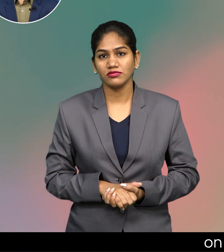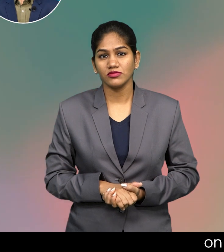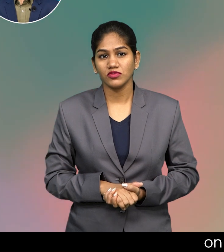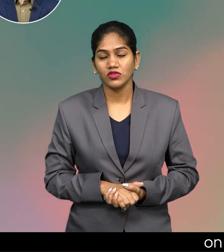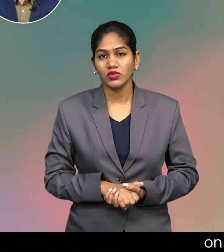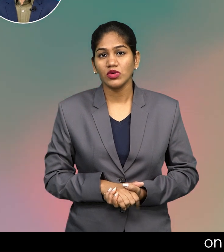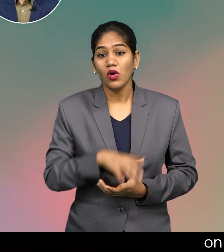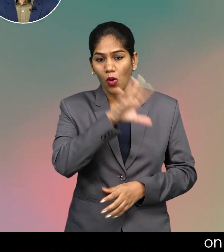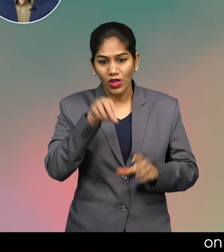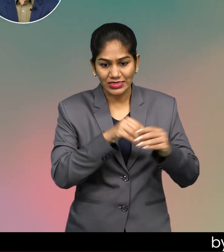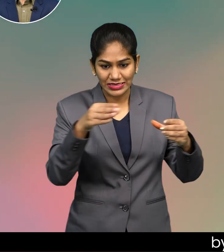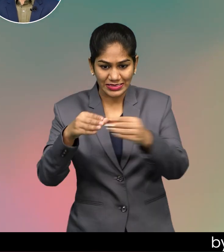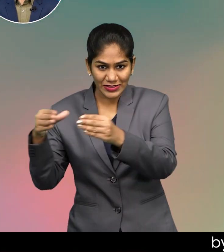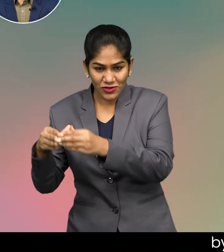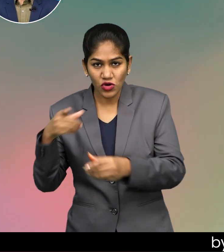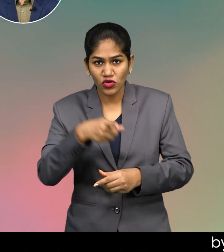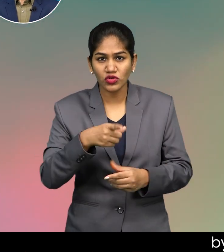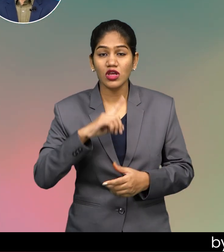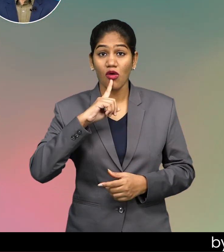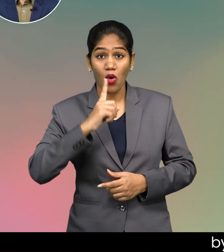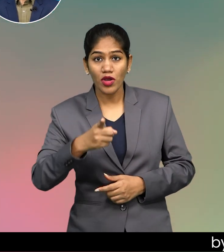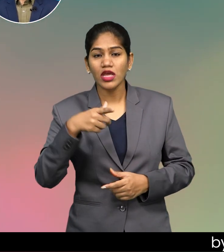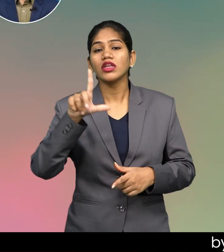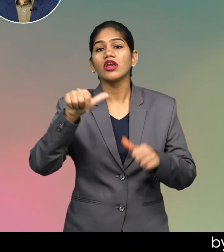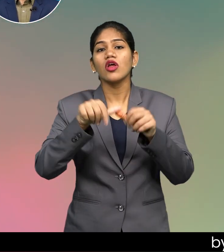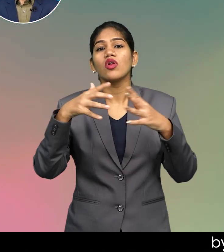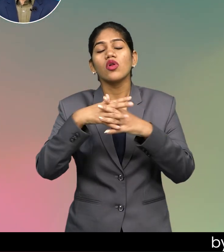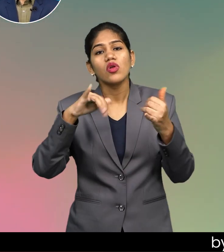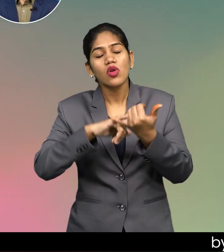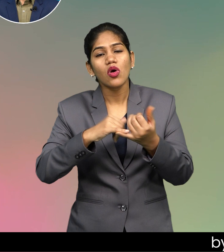on these colonies by making laws